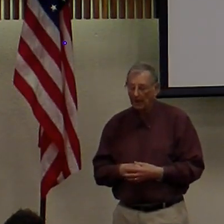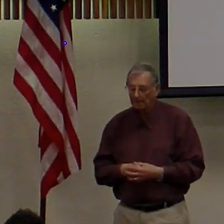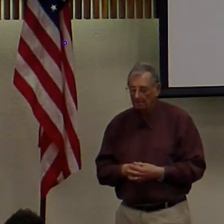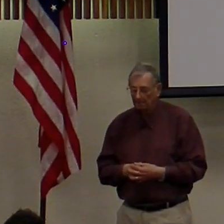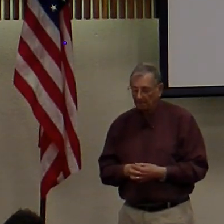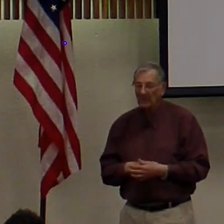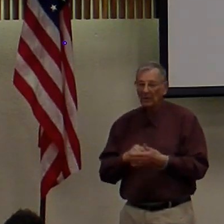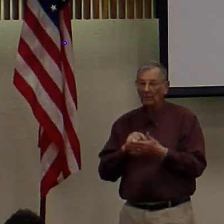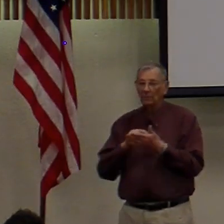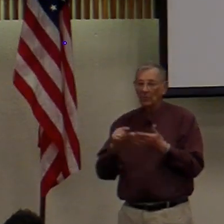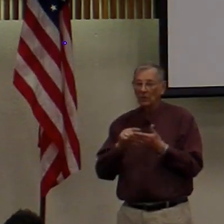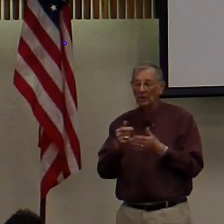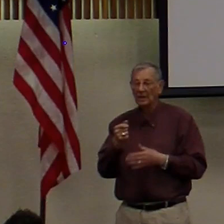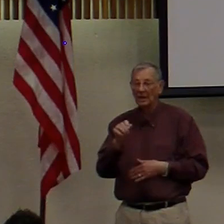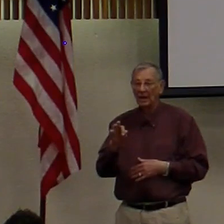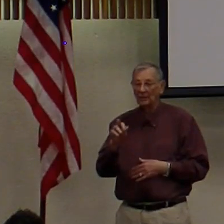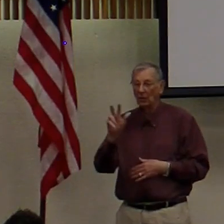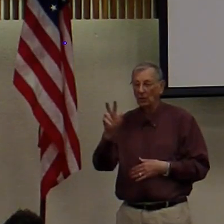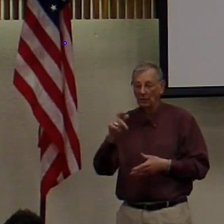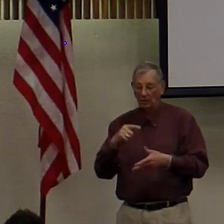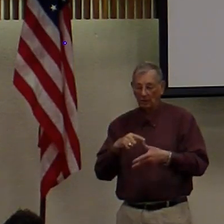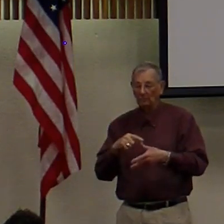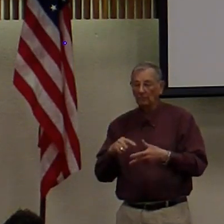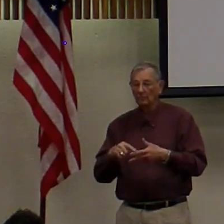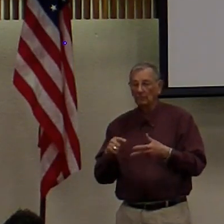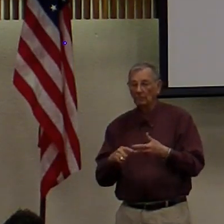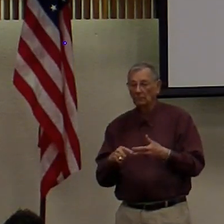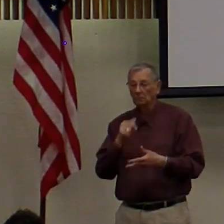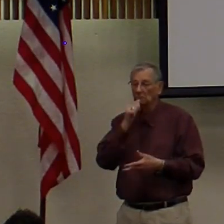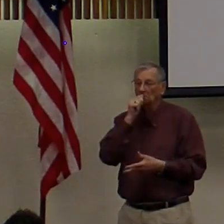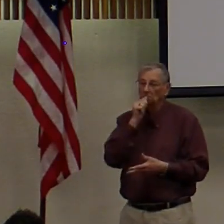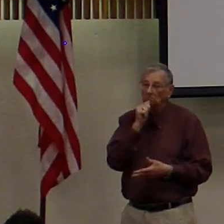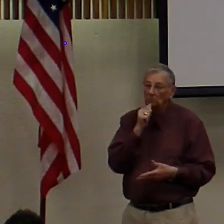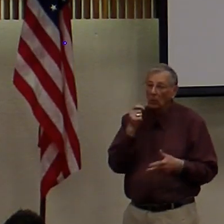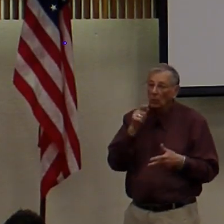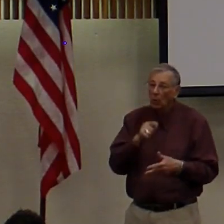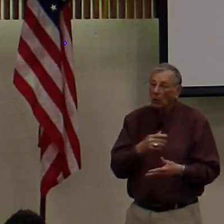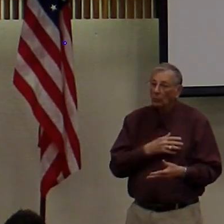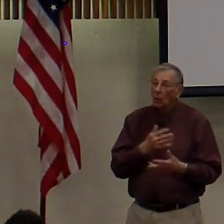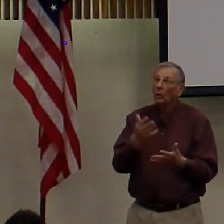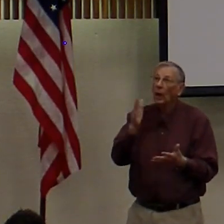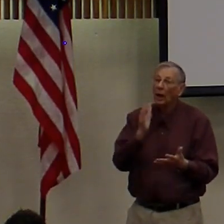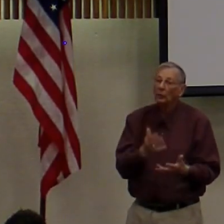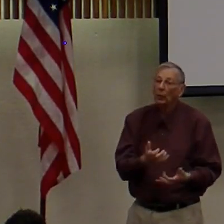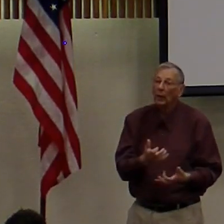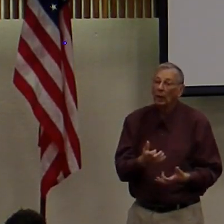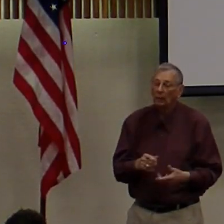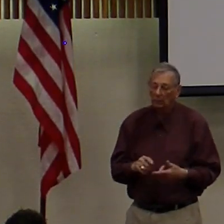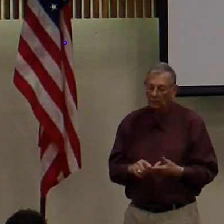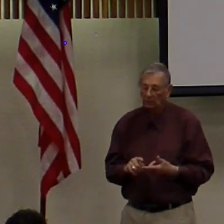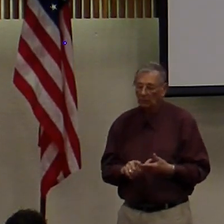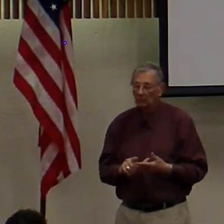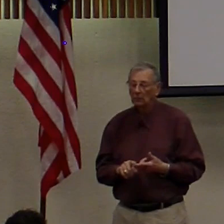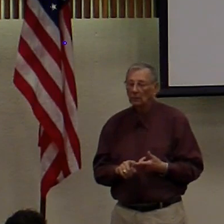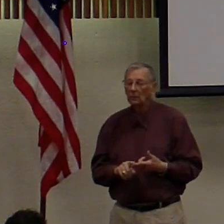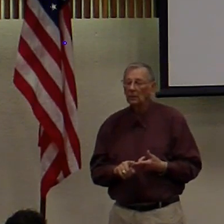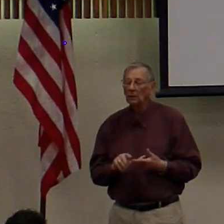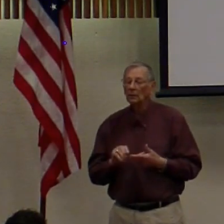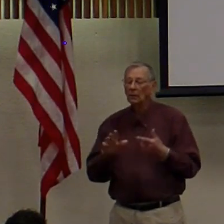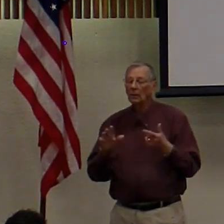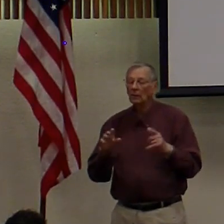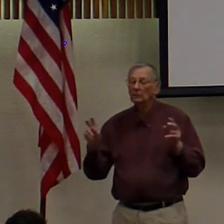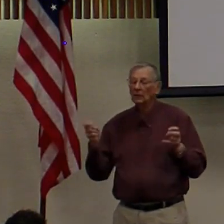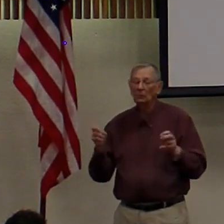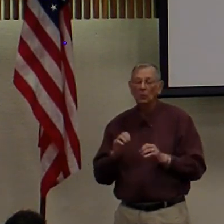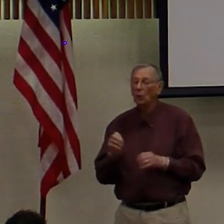And in verse 19, there's three things that we see. Suffer according to the will of God. Another clarifying statement.